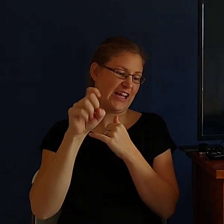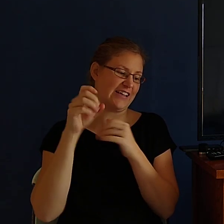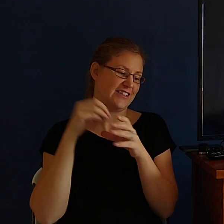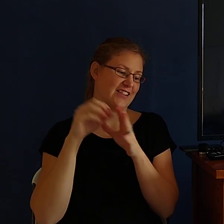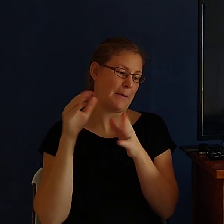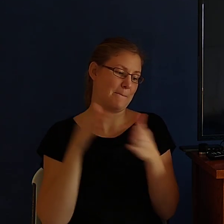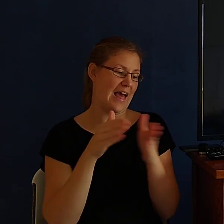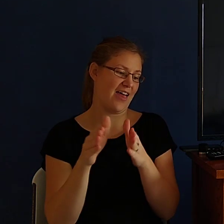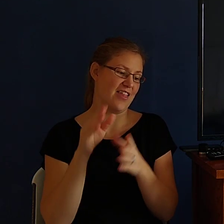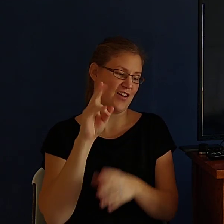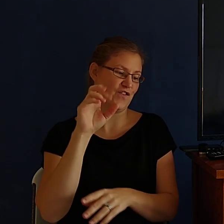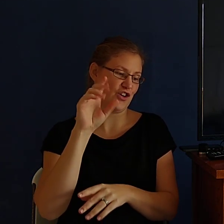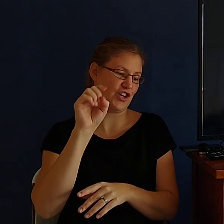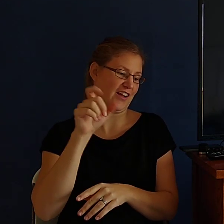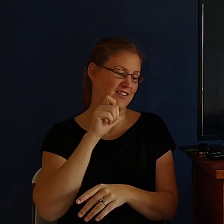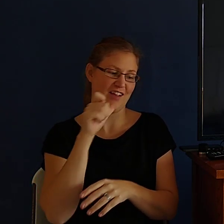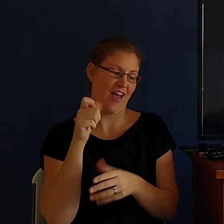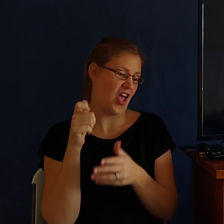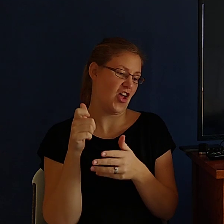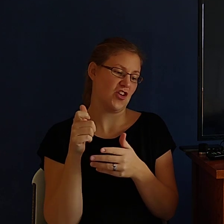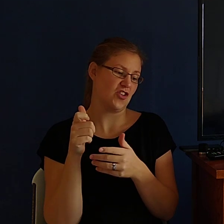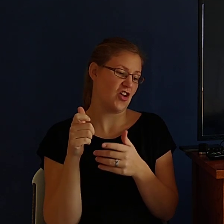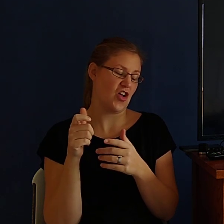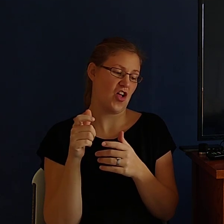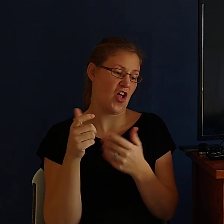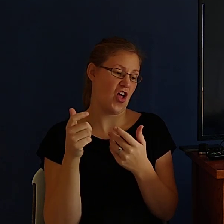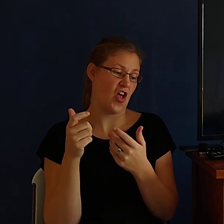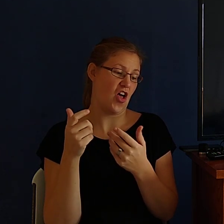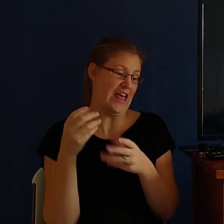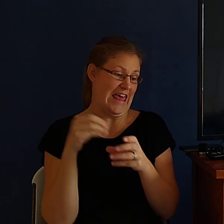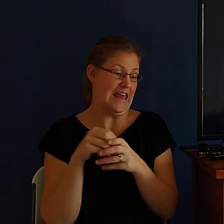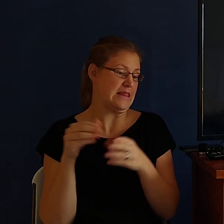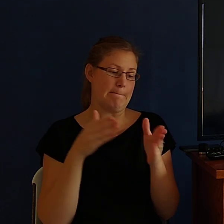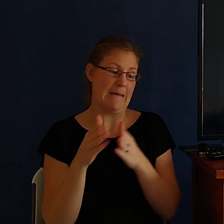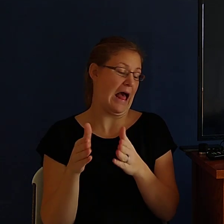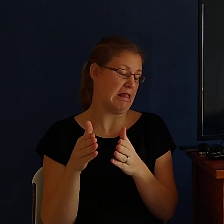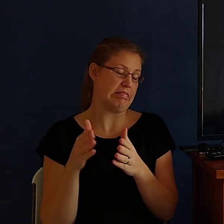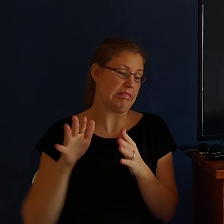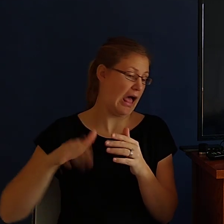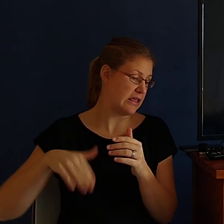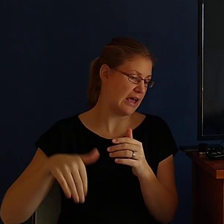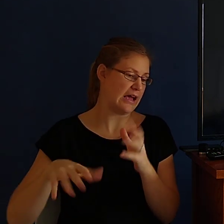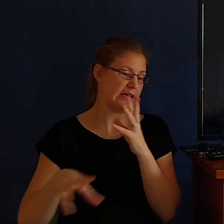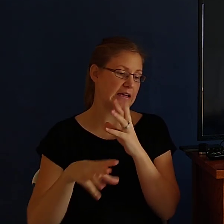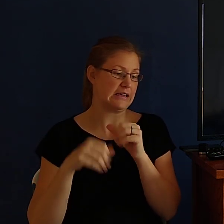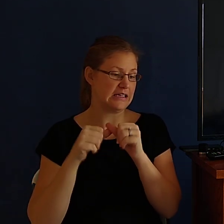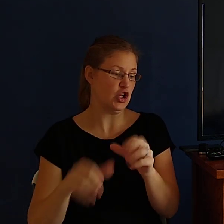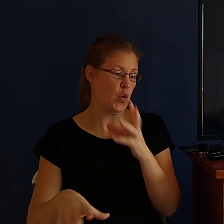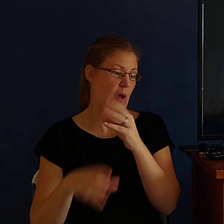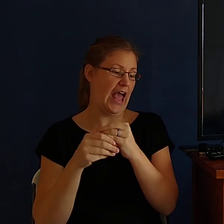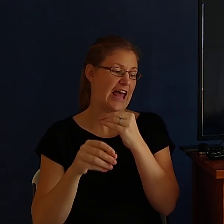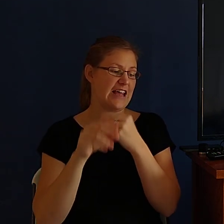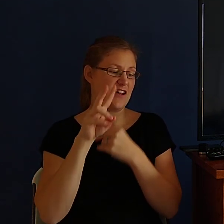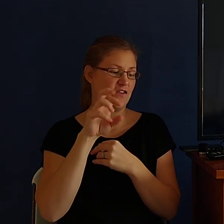vertex not already in the path. Continue adding vertices and edges to this path as long as